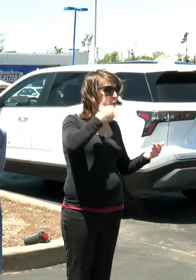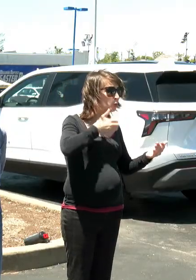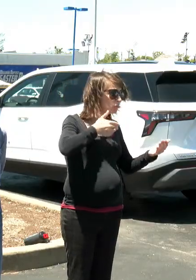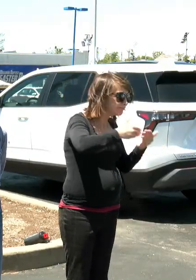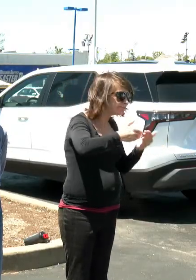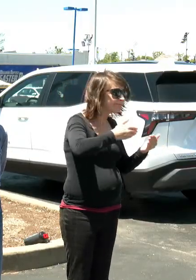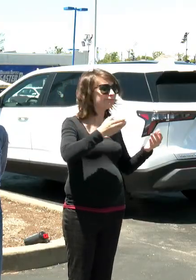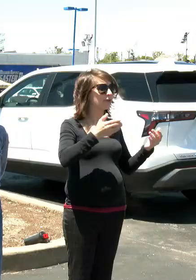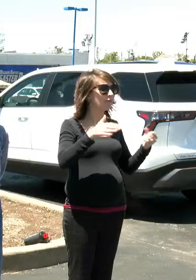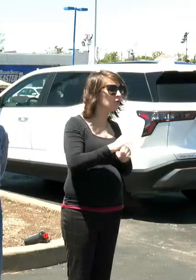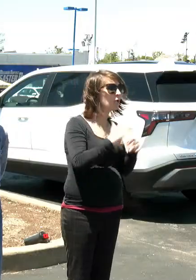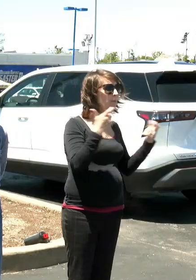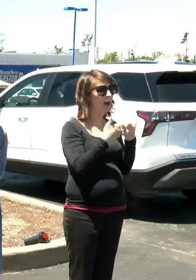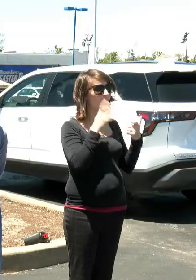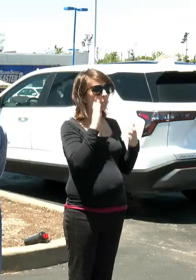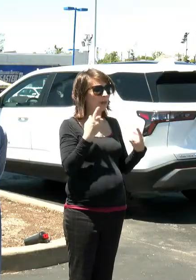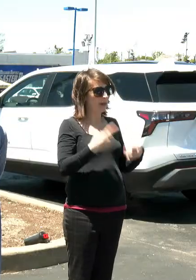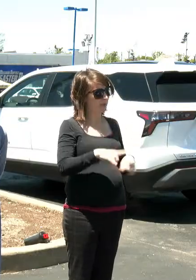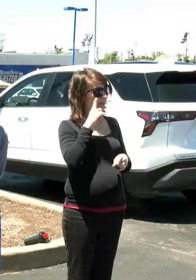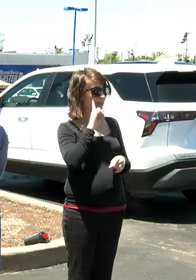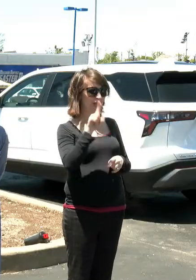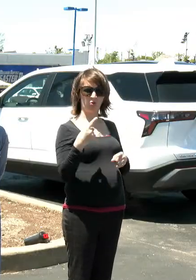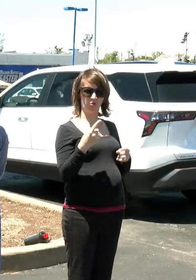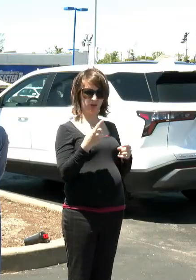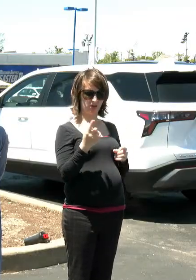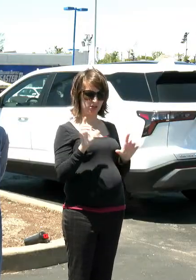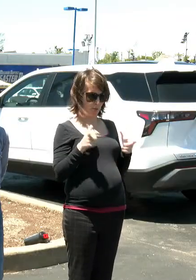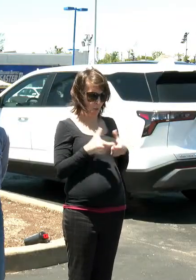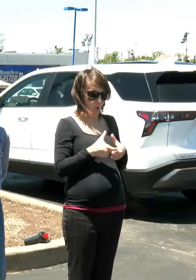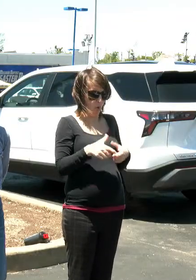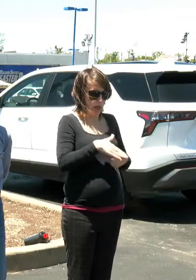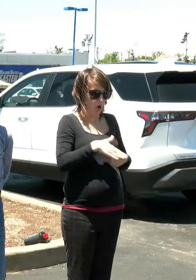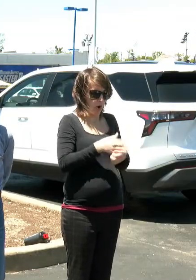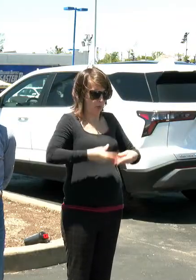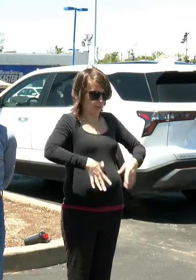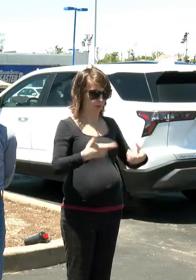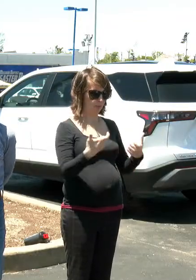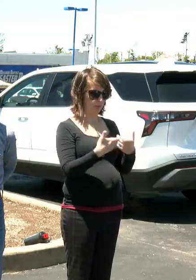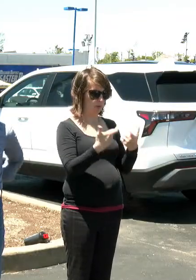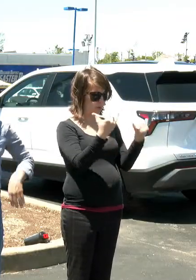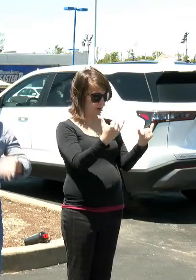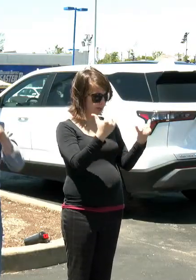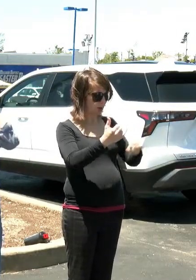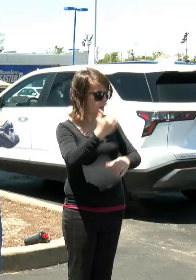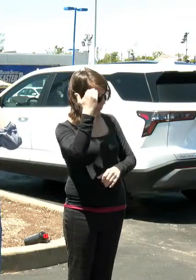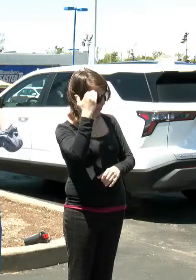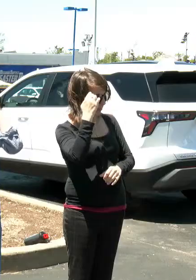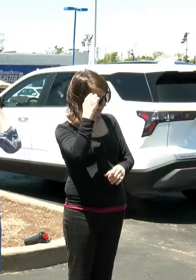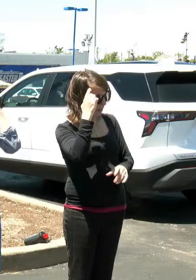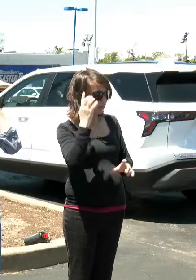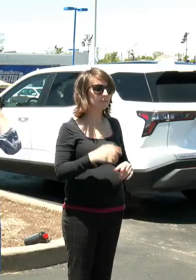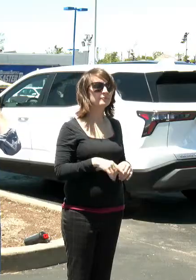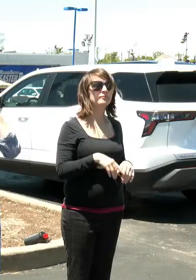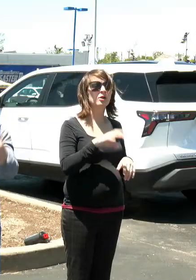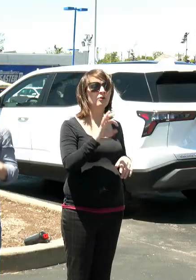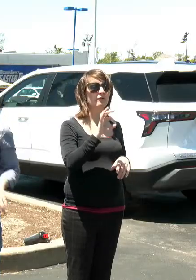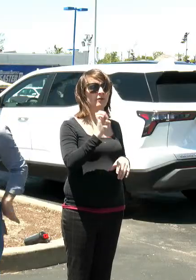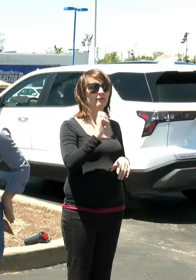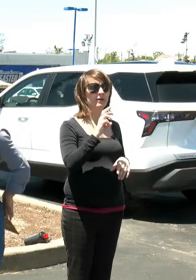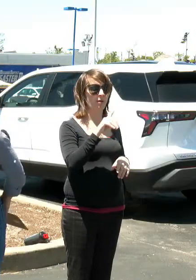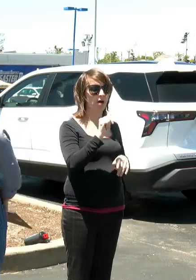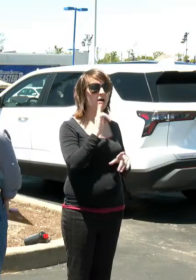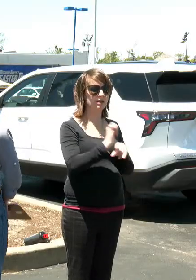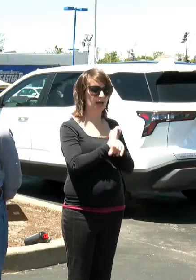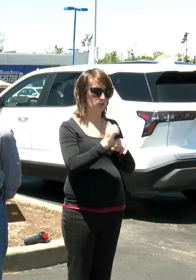on it. It concentrated down to a small area, I believe, now. So, as Mayor Spencer mentioned, FEMA's on the ground